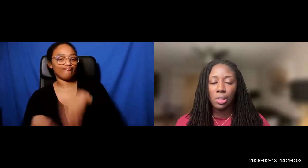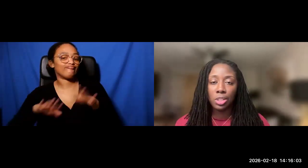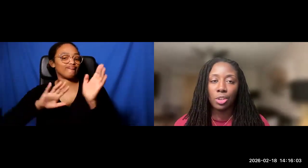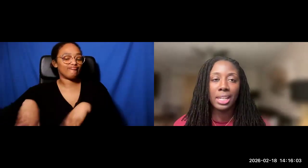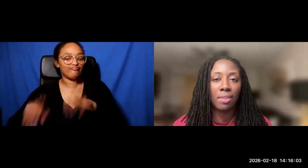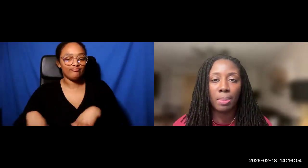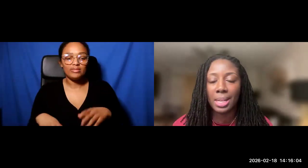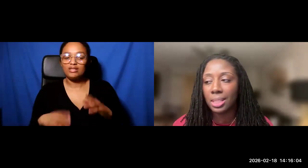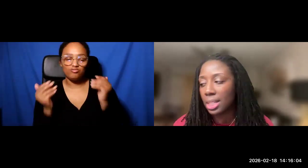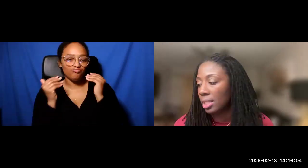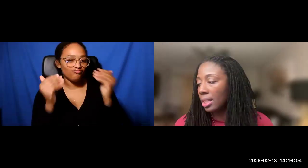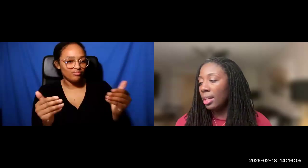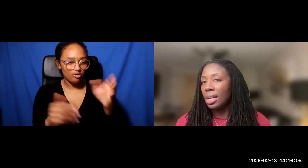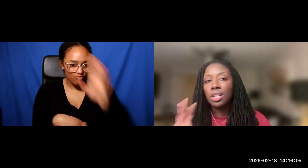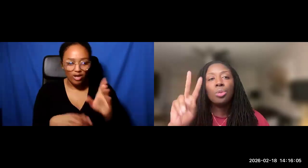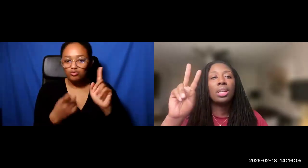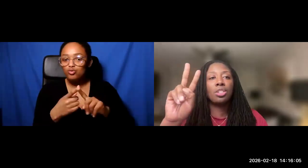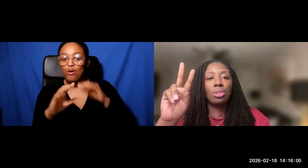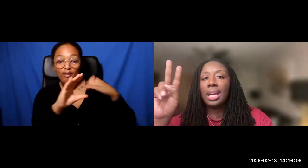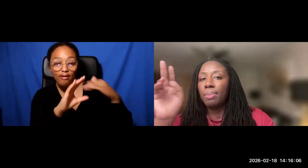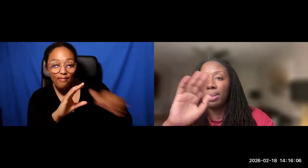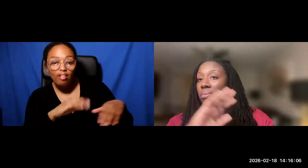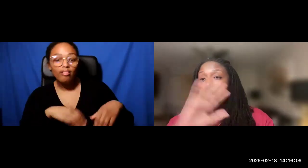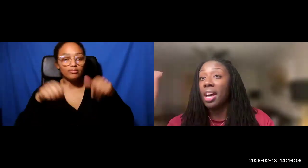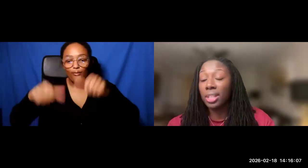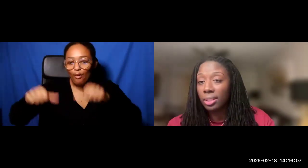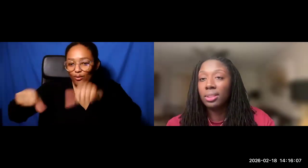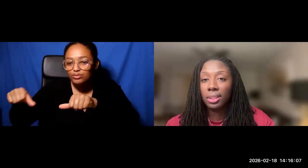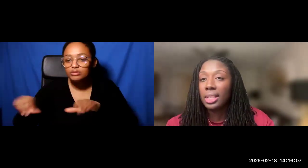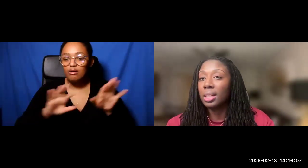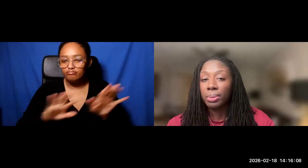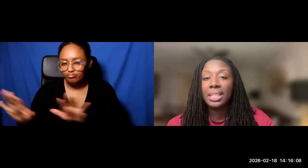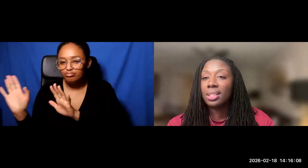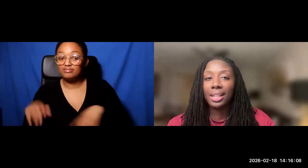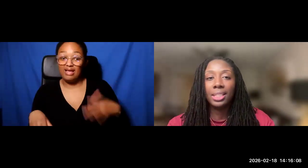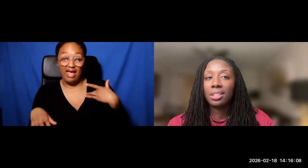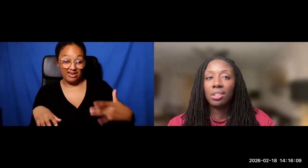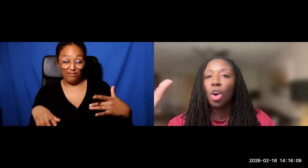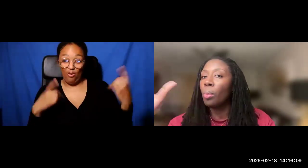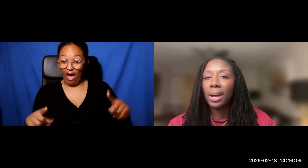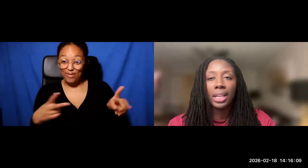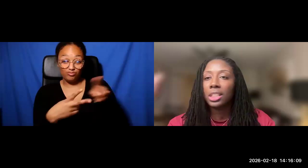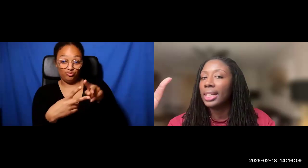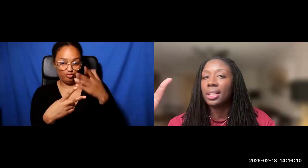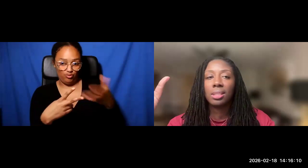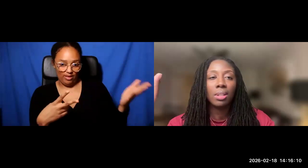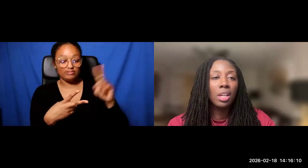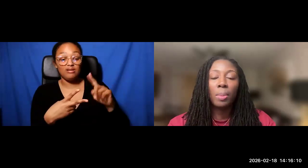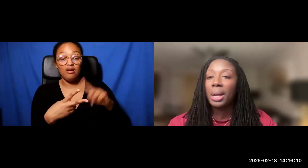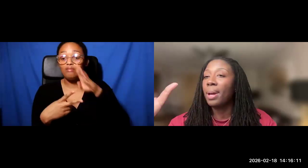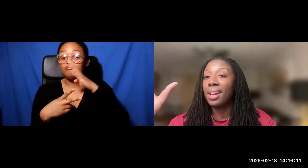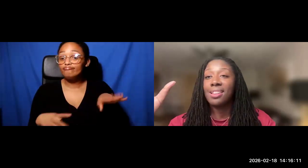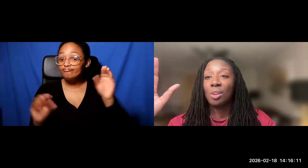and emails, trying to get everybody's attention. And two things usually happen. Nothing is complete silence. Nobody